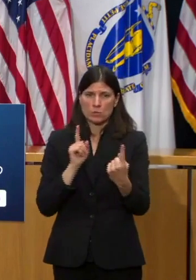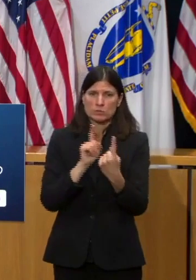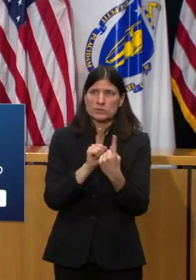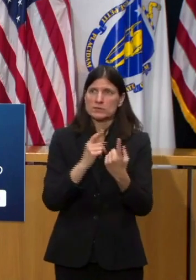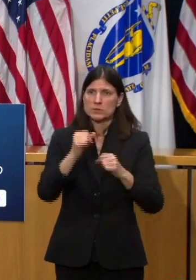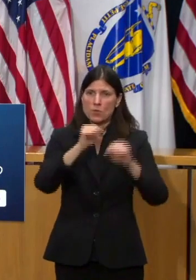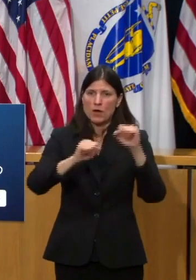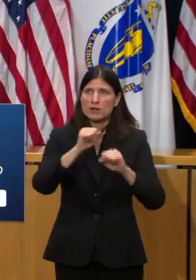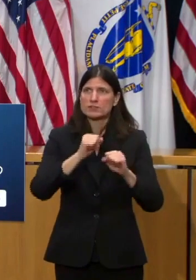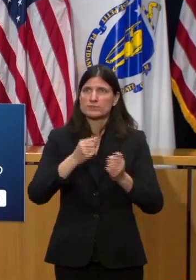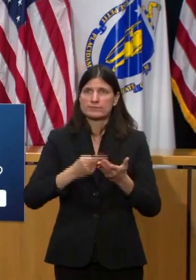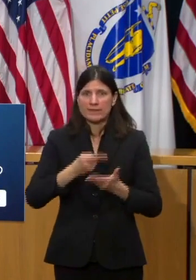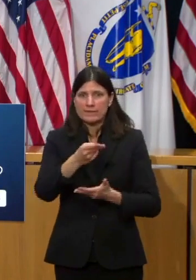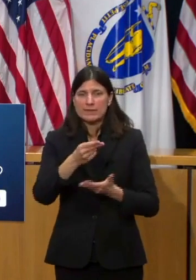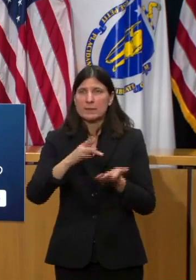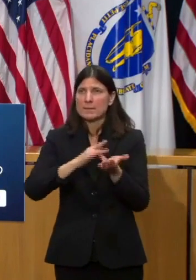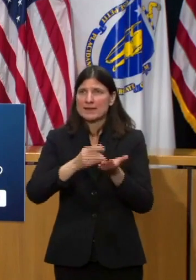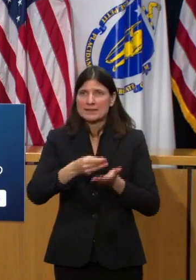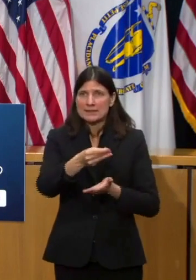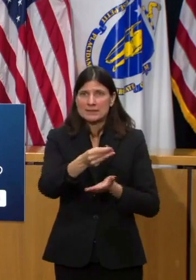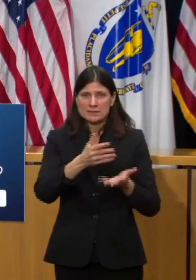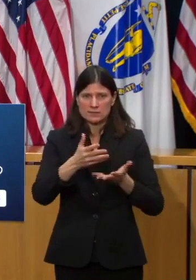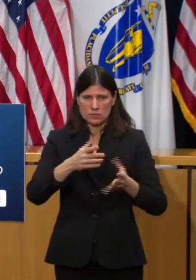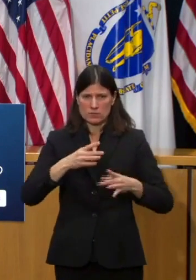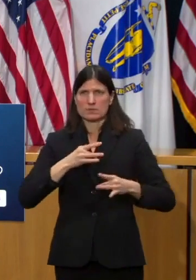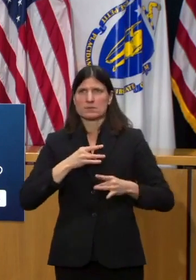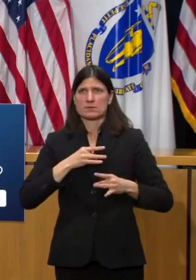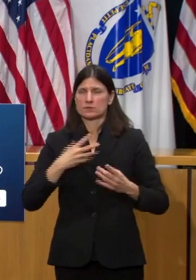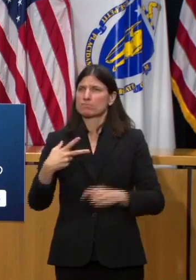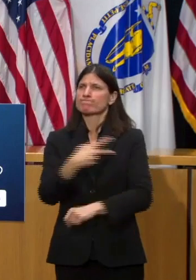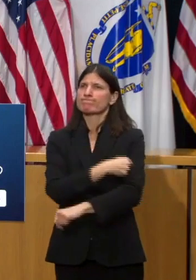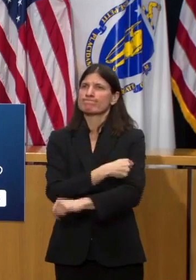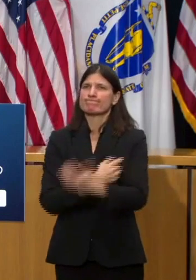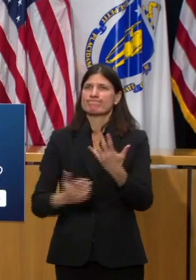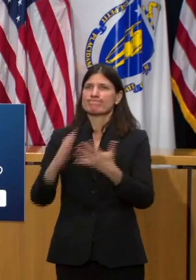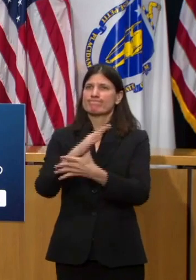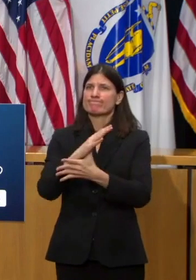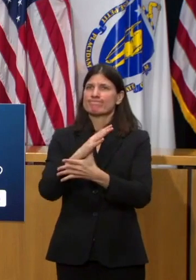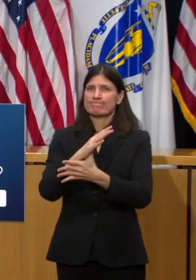important to vaccinate them so that they didn't make the people that they were looking to serve